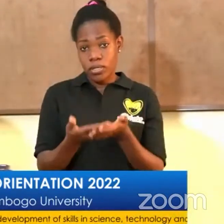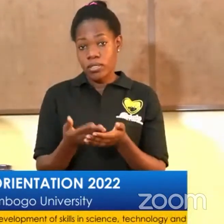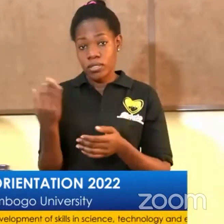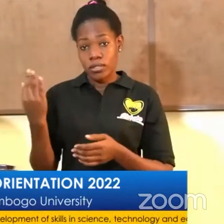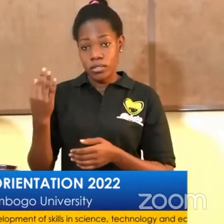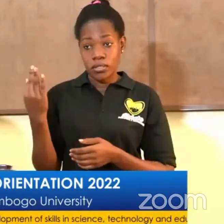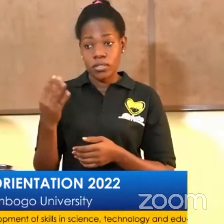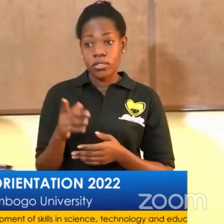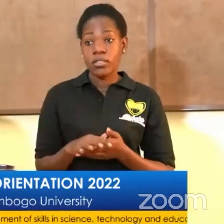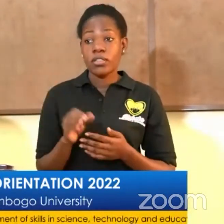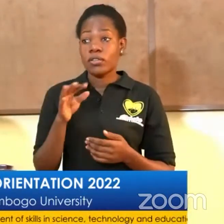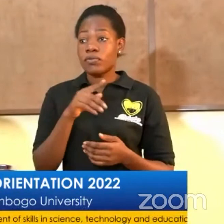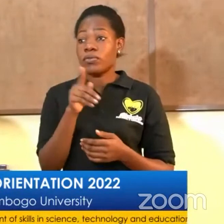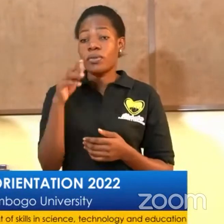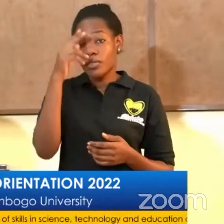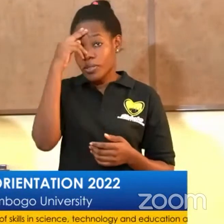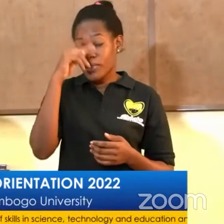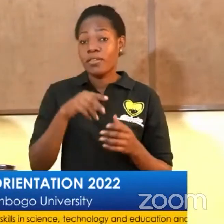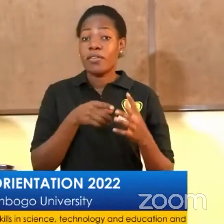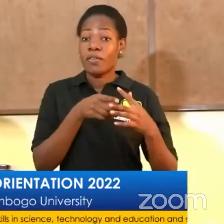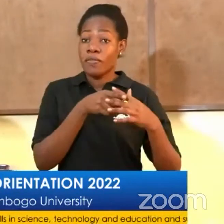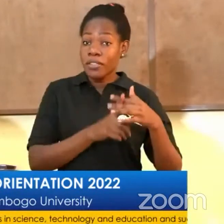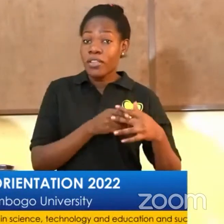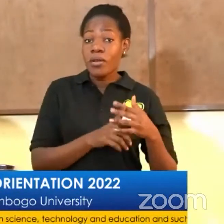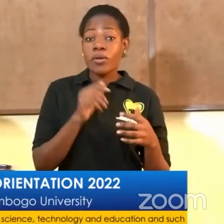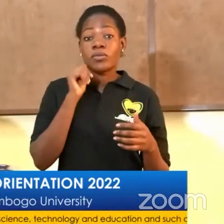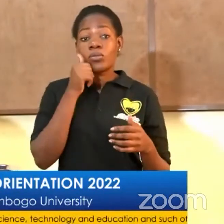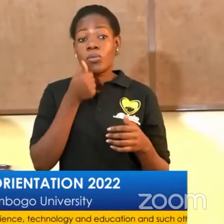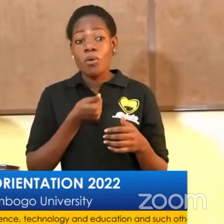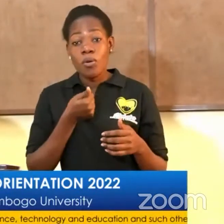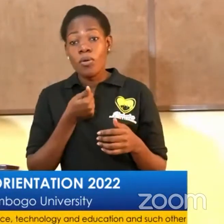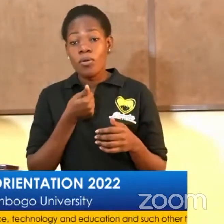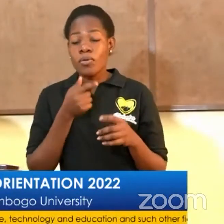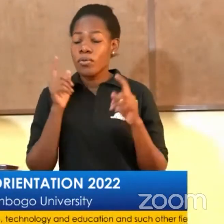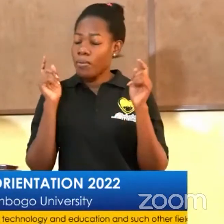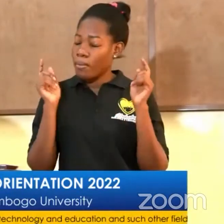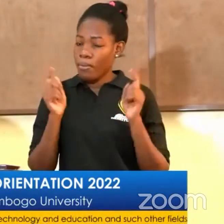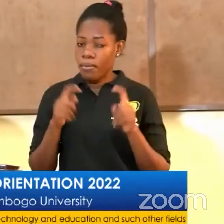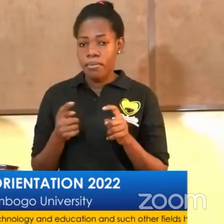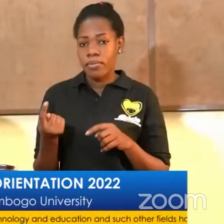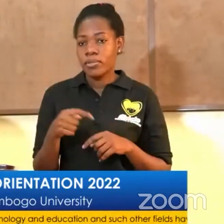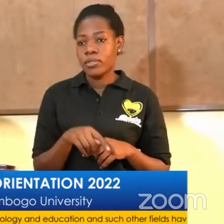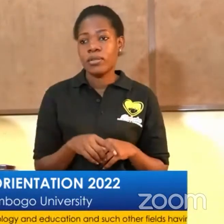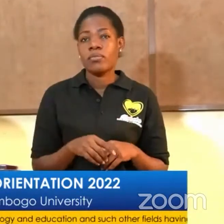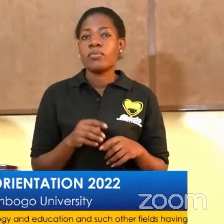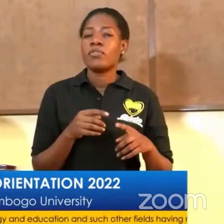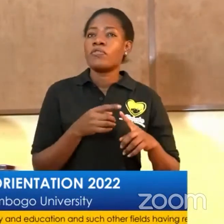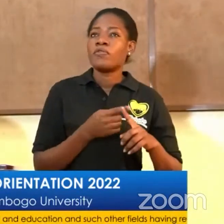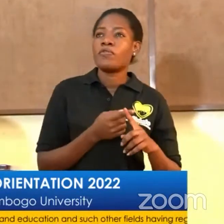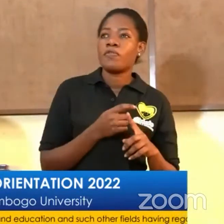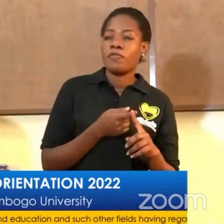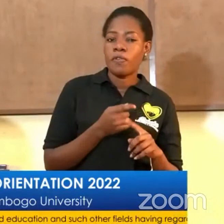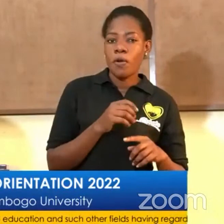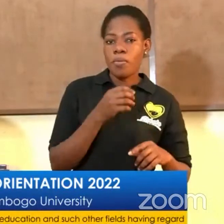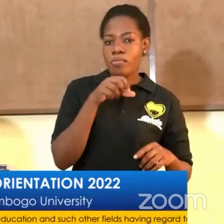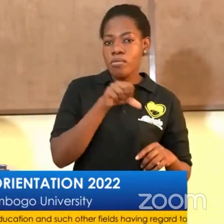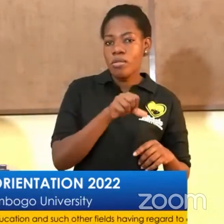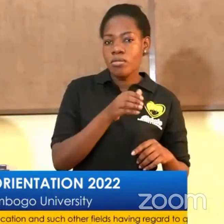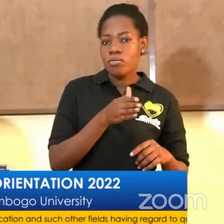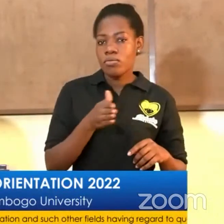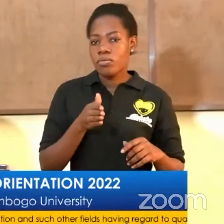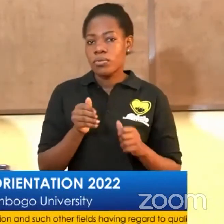you're a student of engineering, tomorrow, you need to be here from 9 to